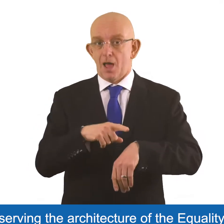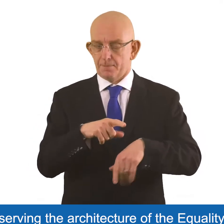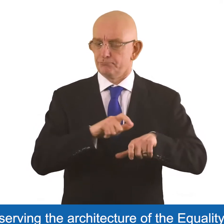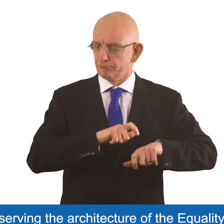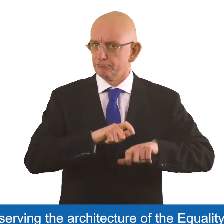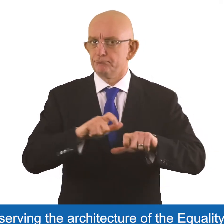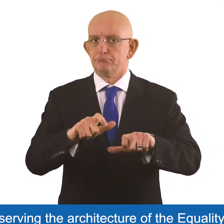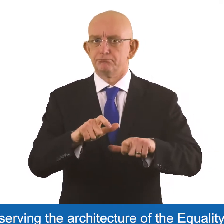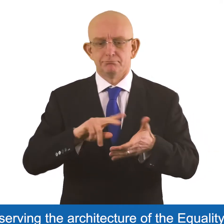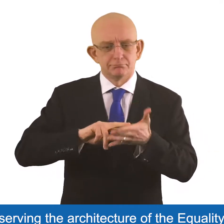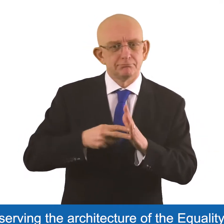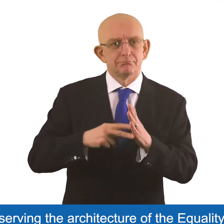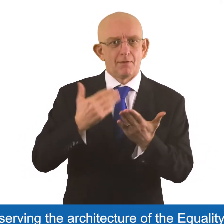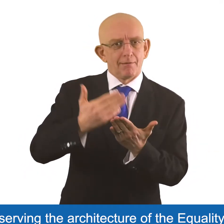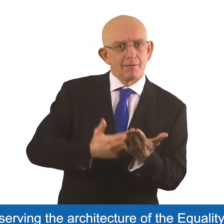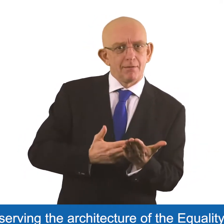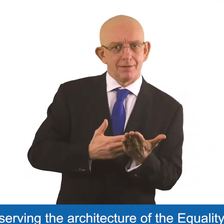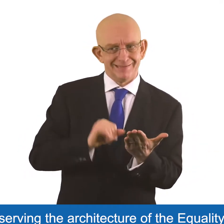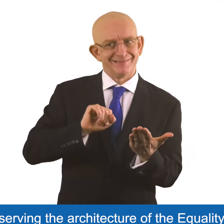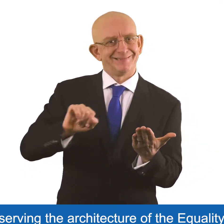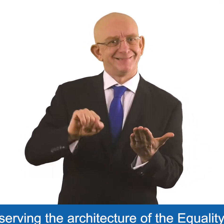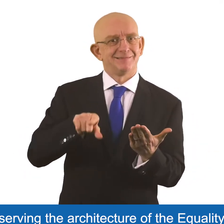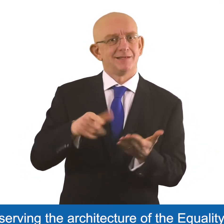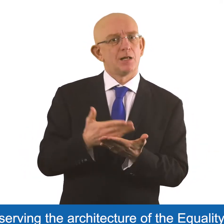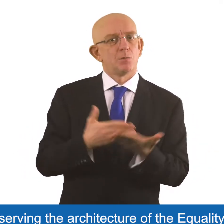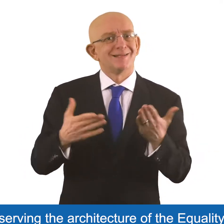whilst preserving the architecture of the Equality Act 2010.